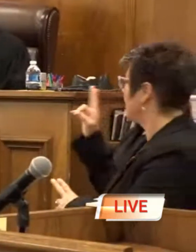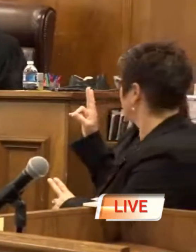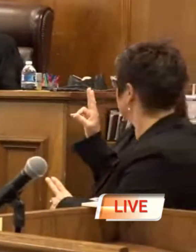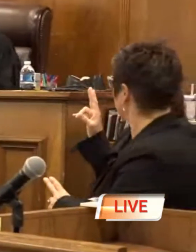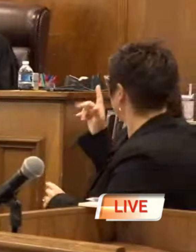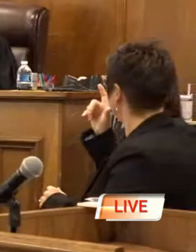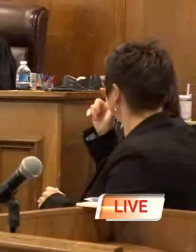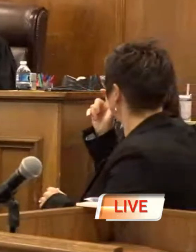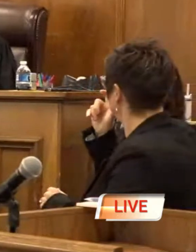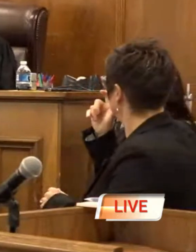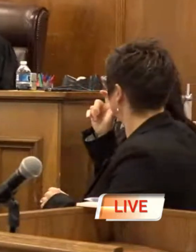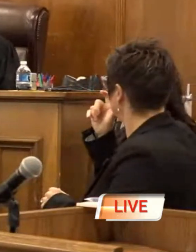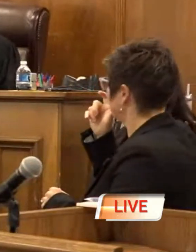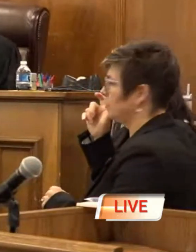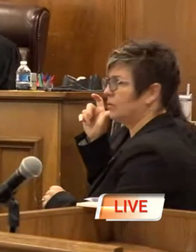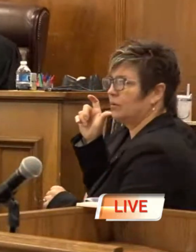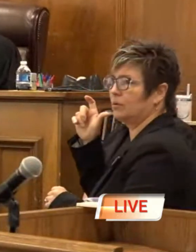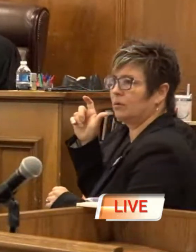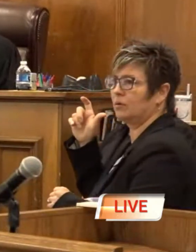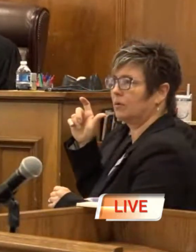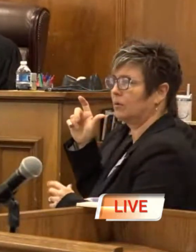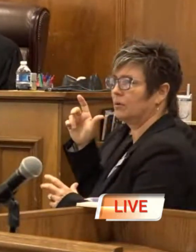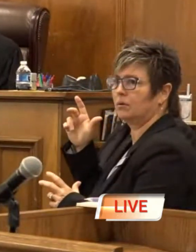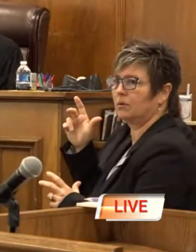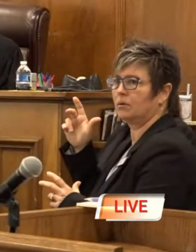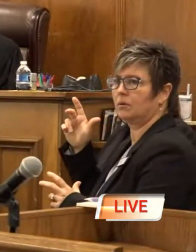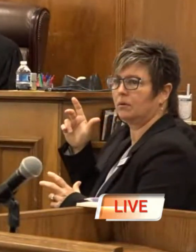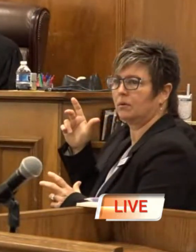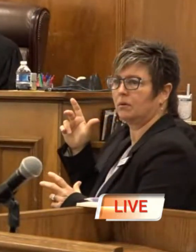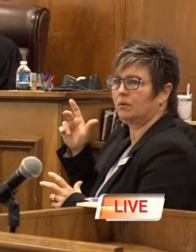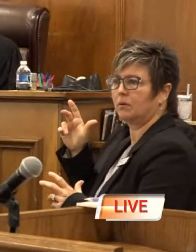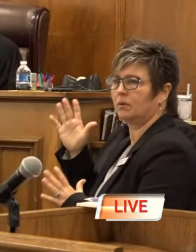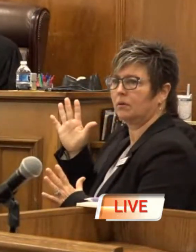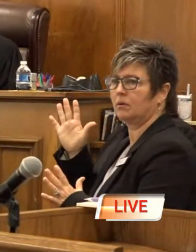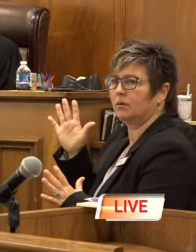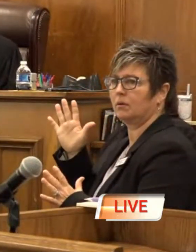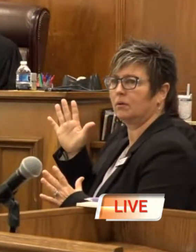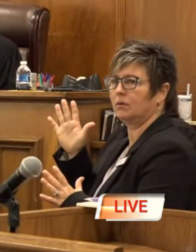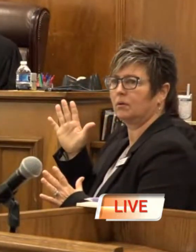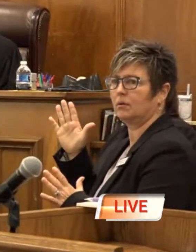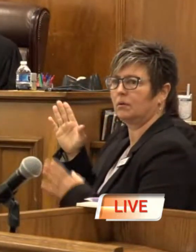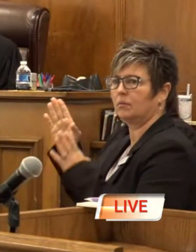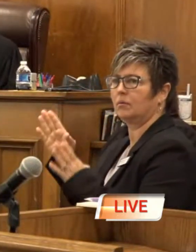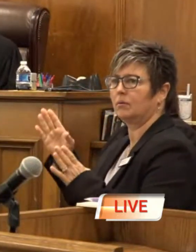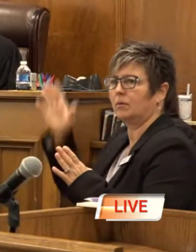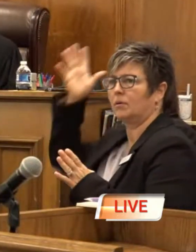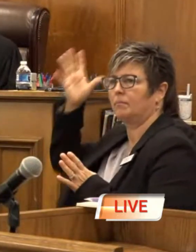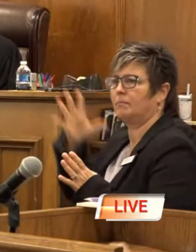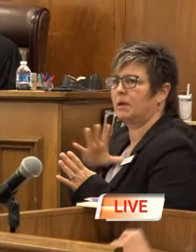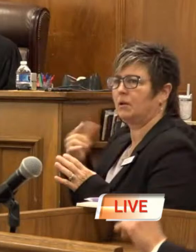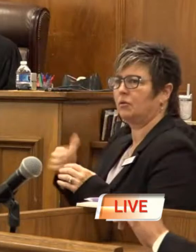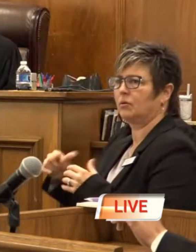Your Honor, sorry. in the green shirt. He was raising his hand. Oh,